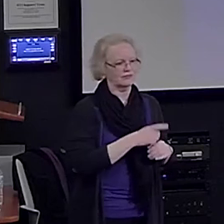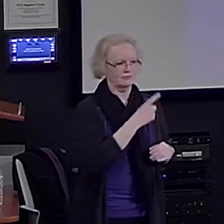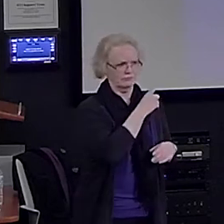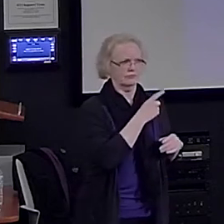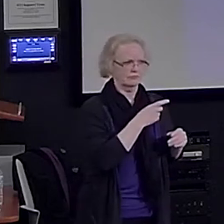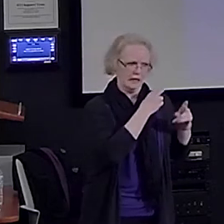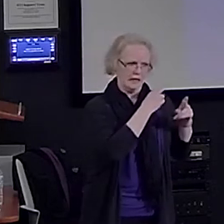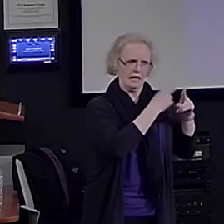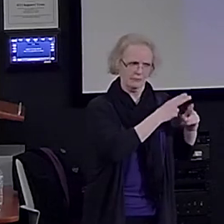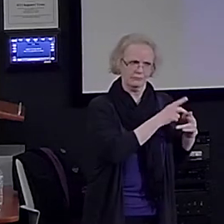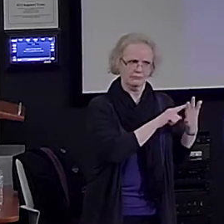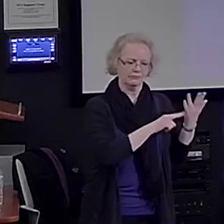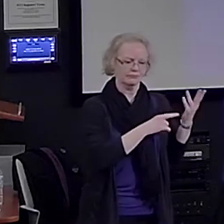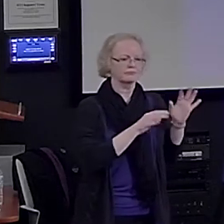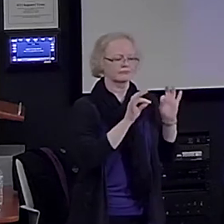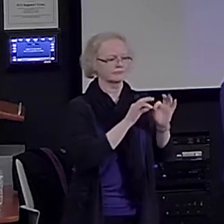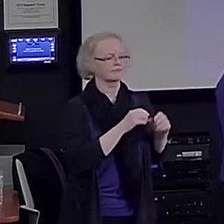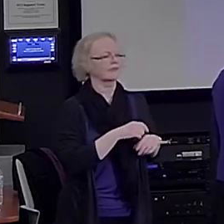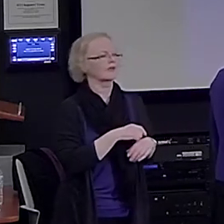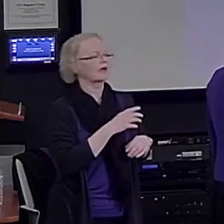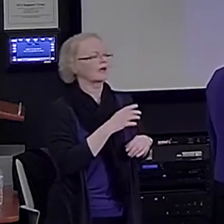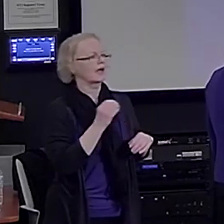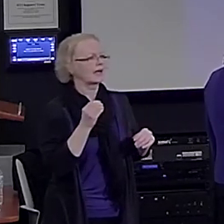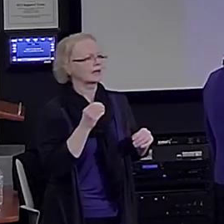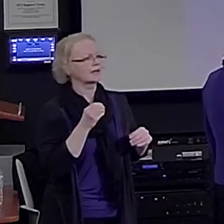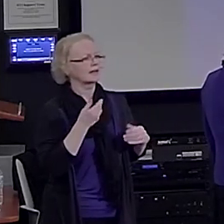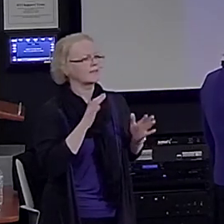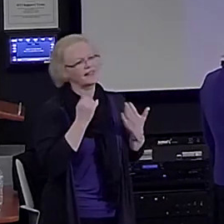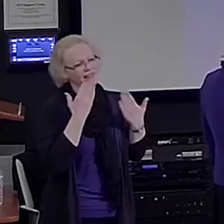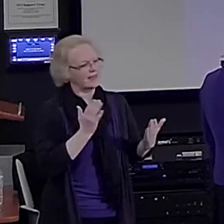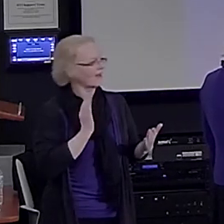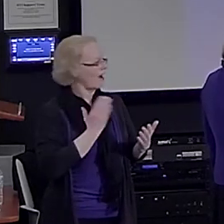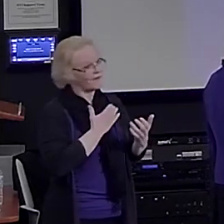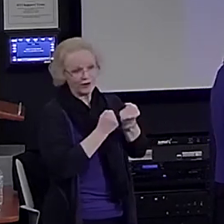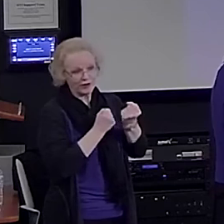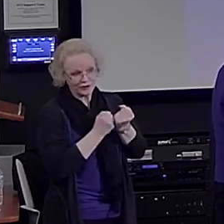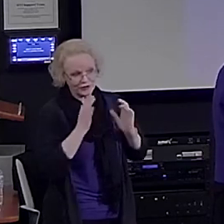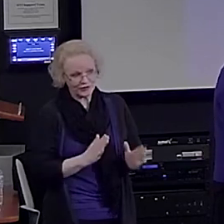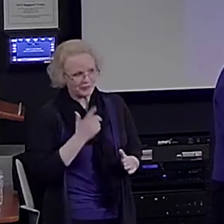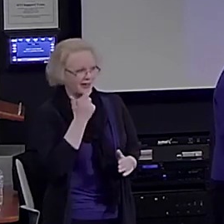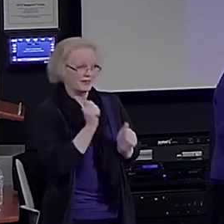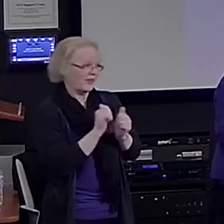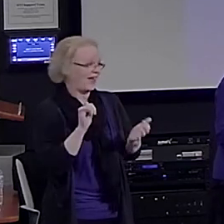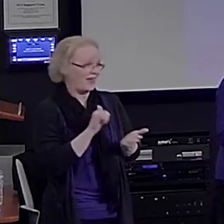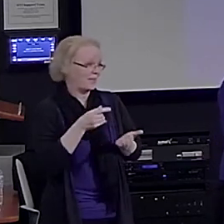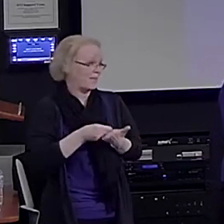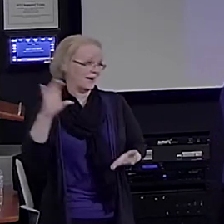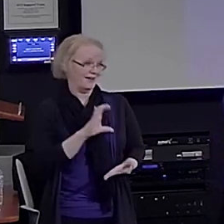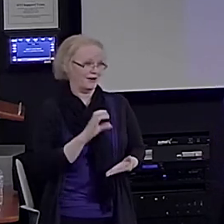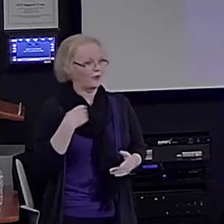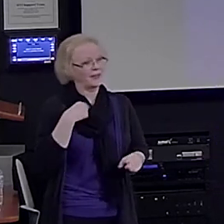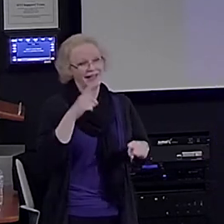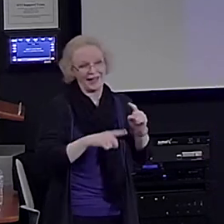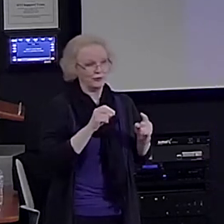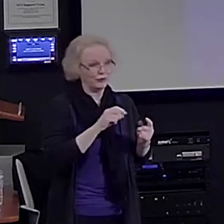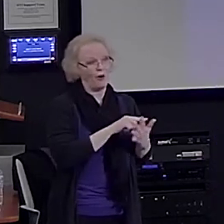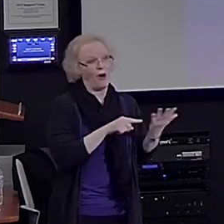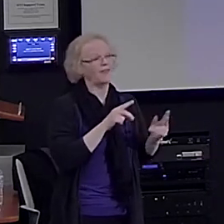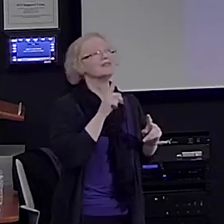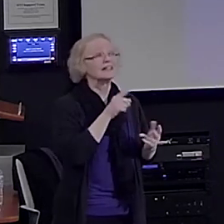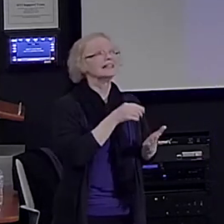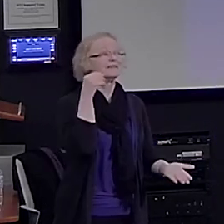and finally let me thank our funders because without their money we wouldn't have been able to do all these very